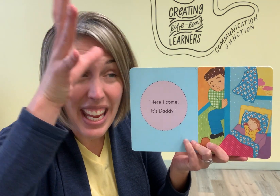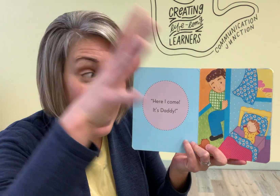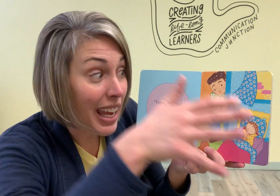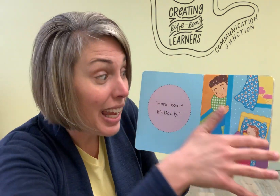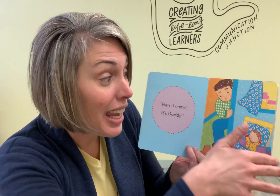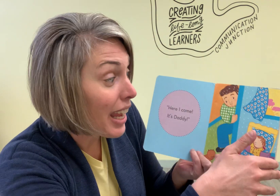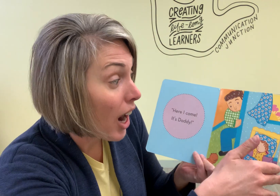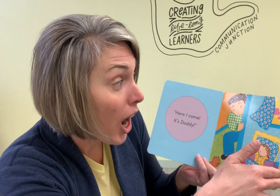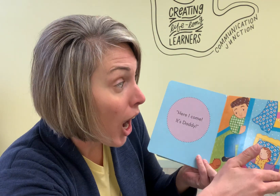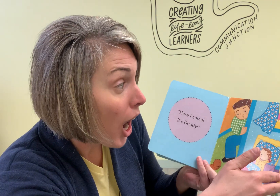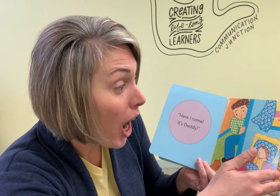Daddy.